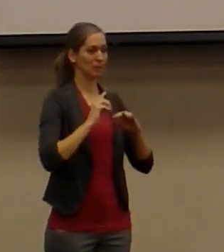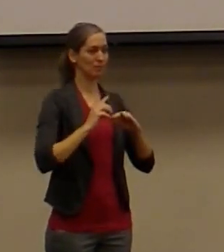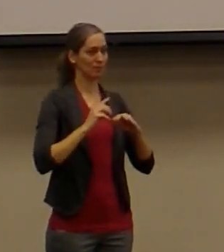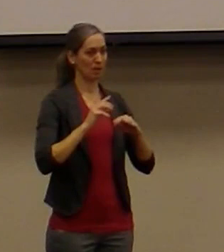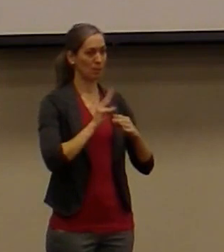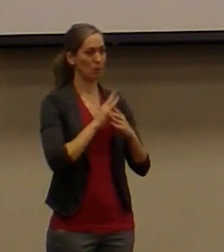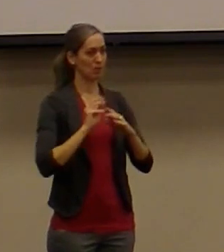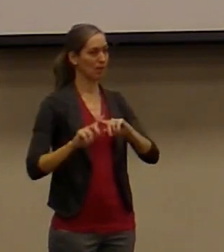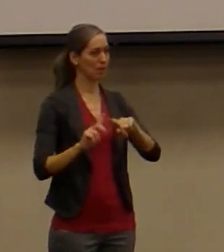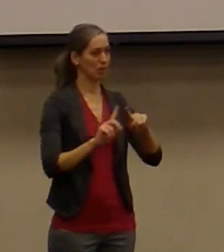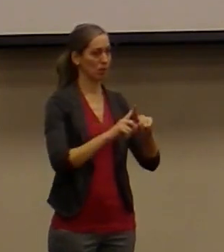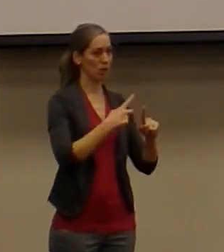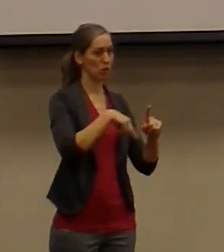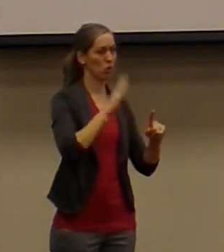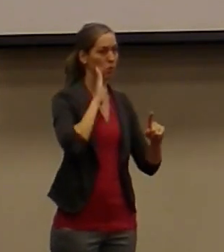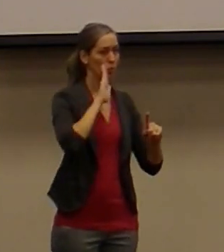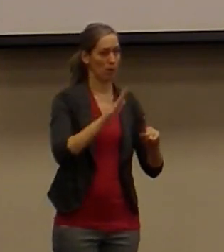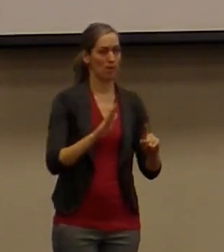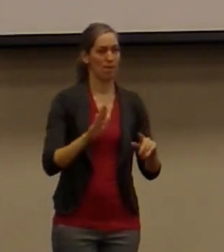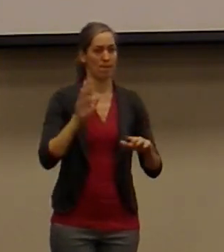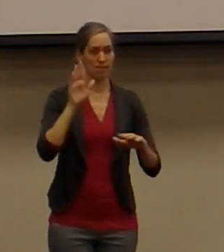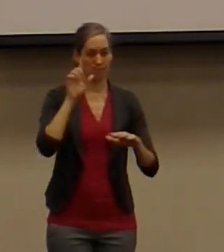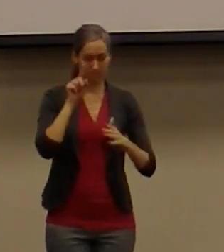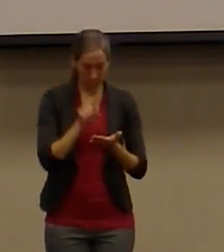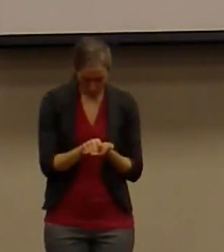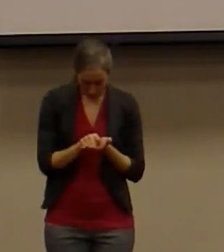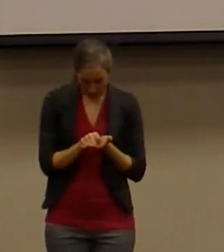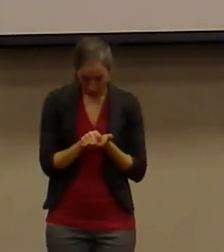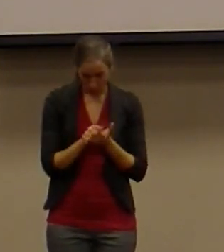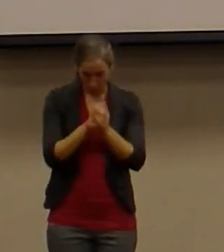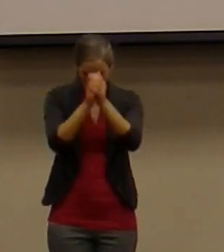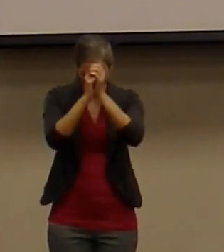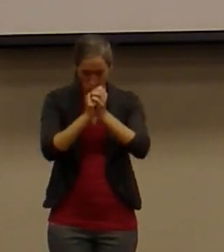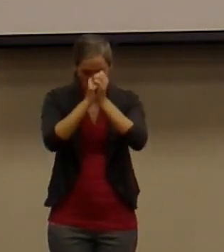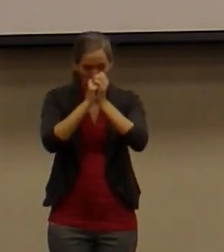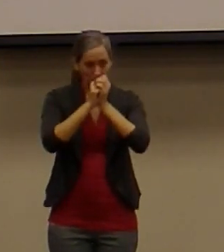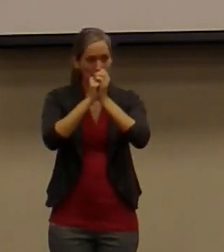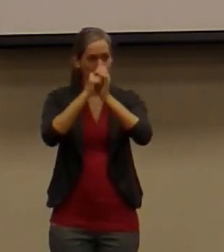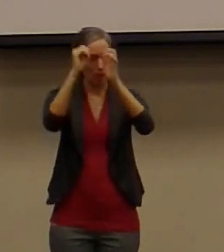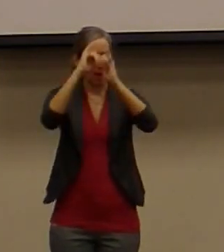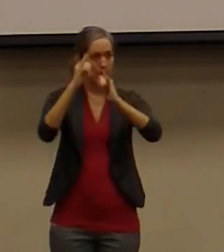you must fall down and worship the image of gold that